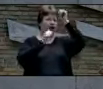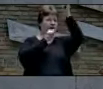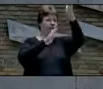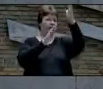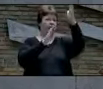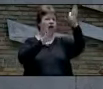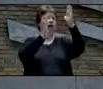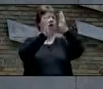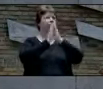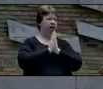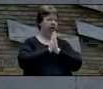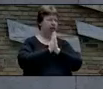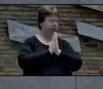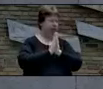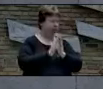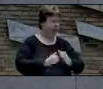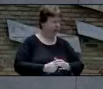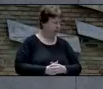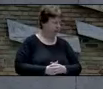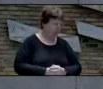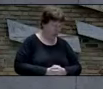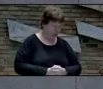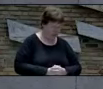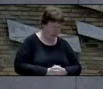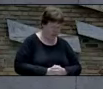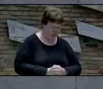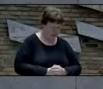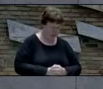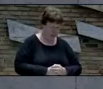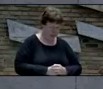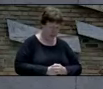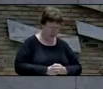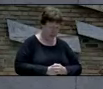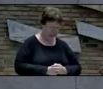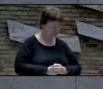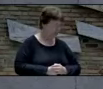the Father. Amen. Let us pray.